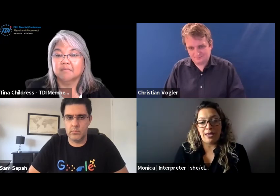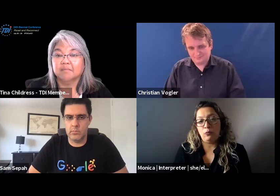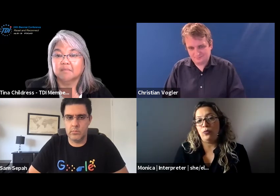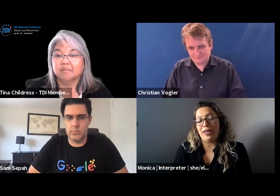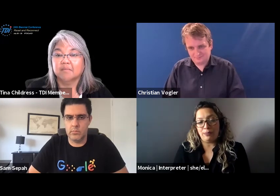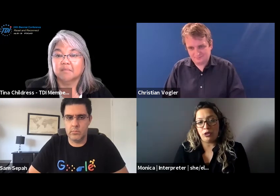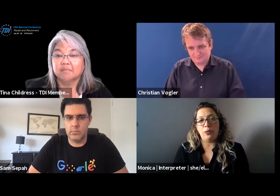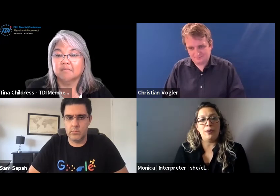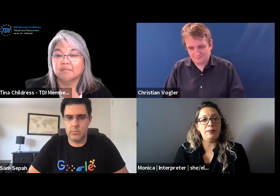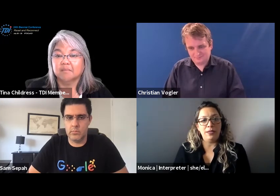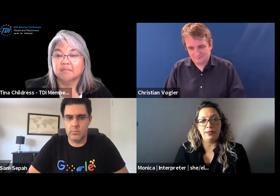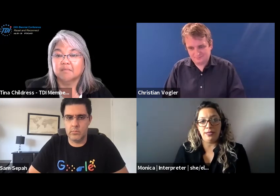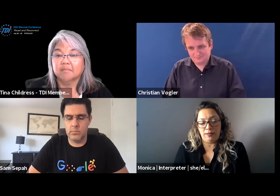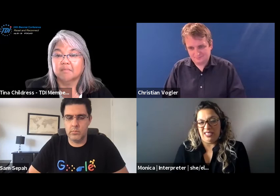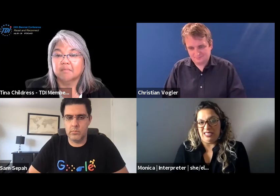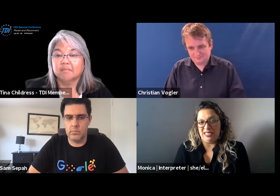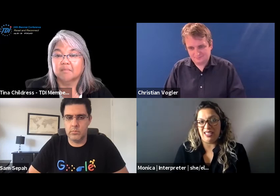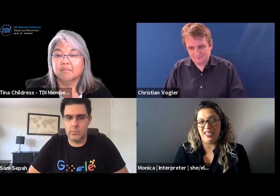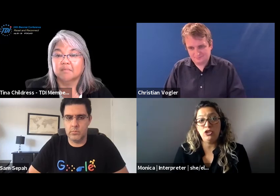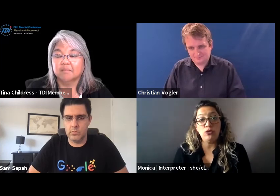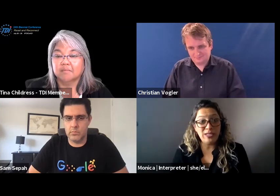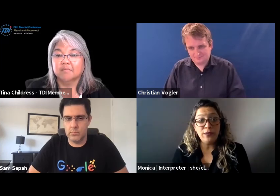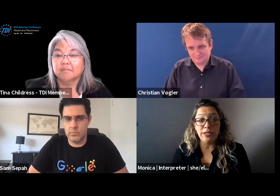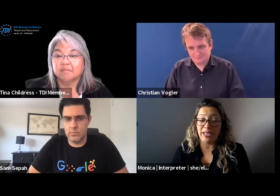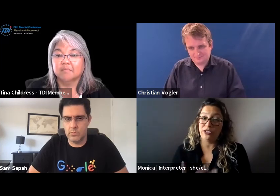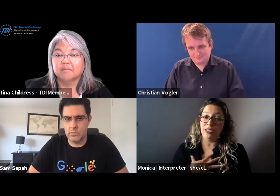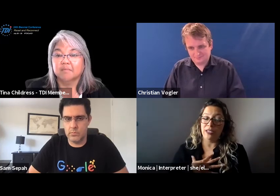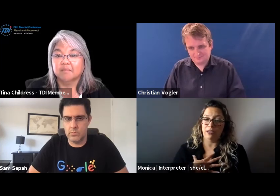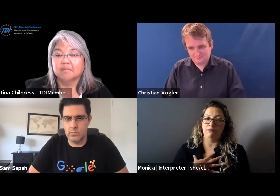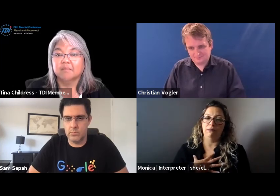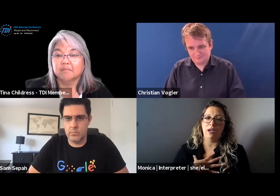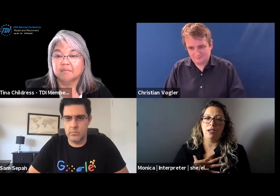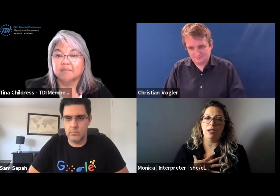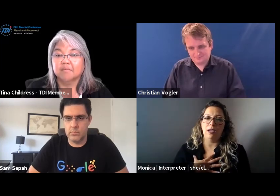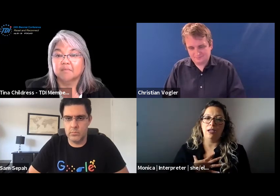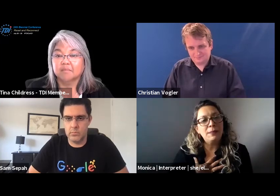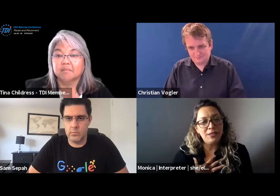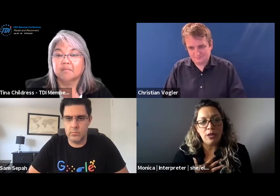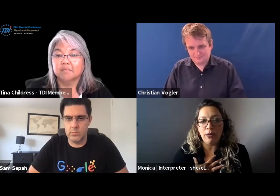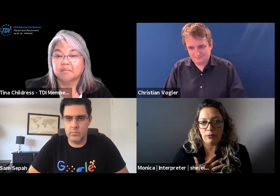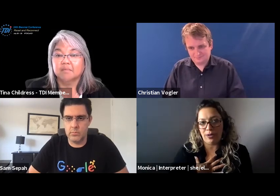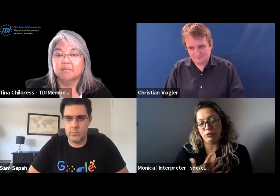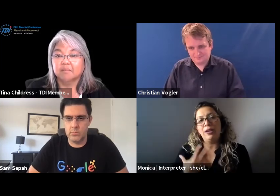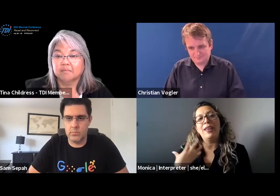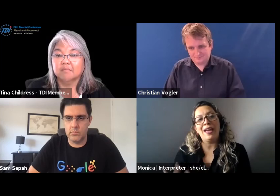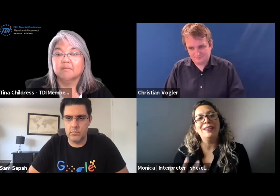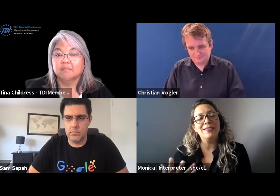that the captioning on the bottom it's stressful. It actually impacts my mental health when I'm trying to